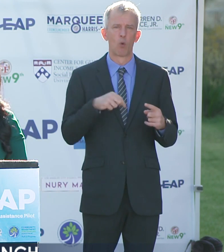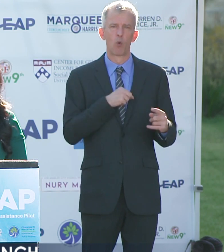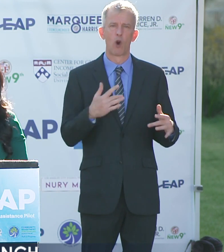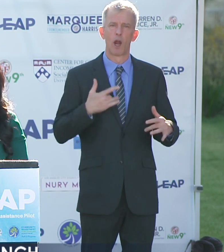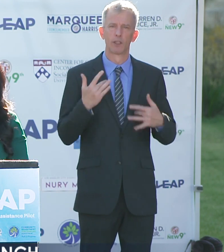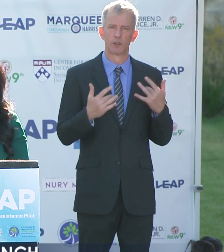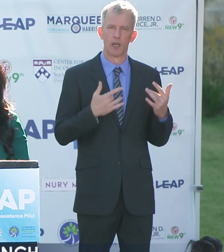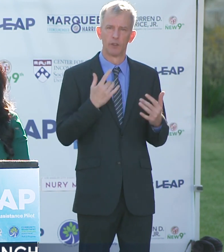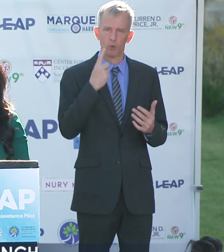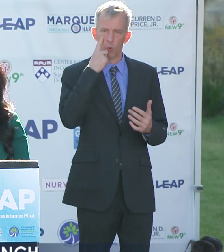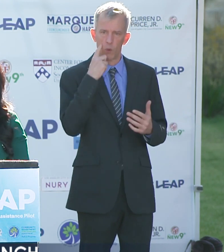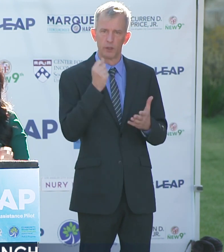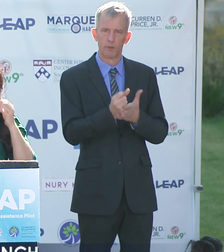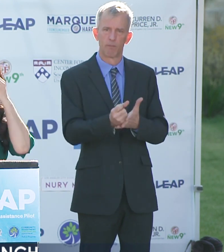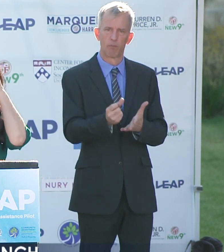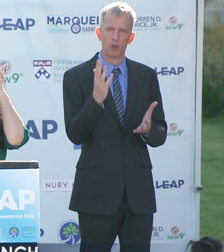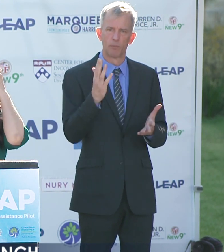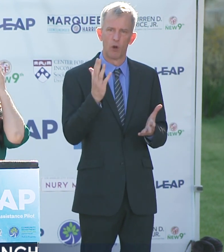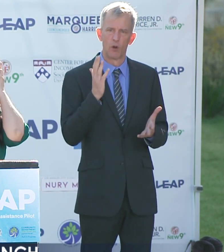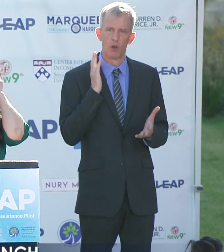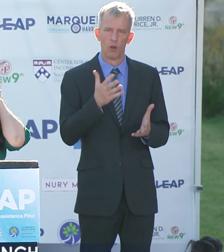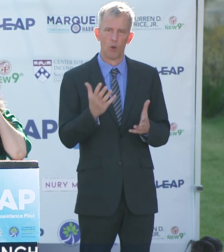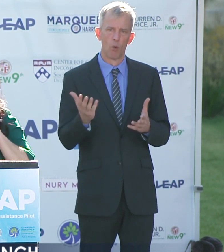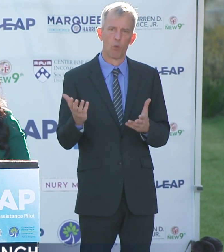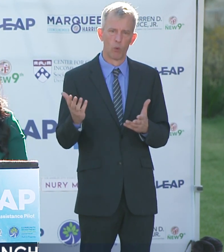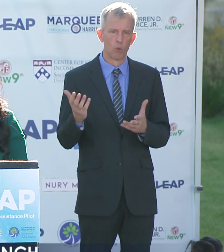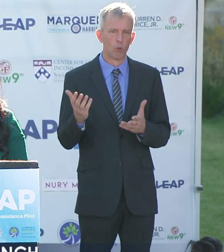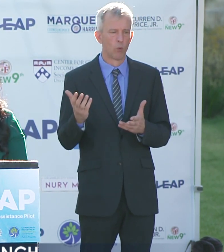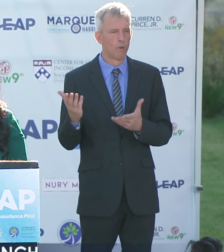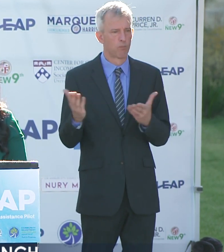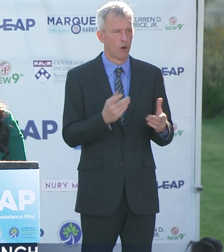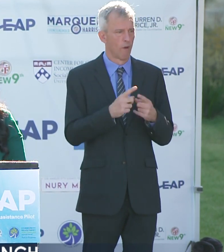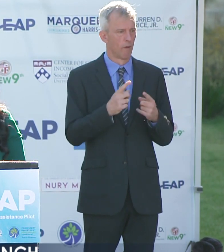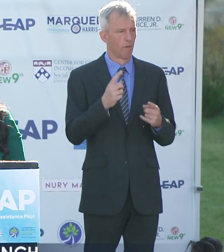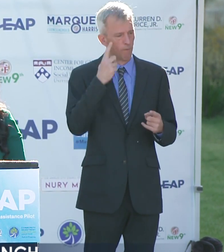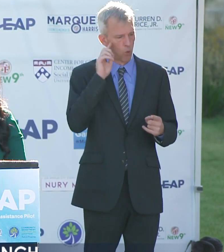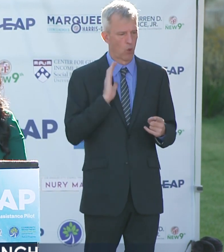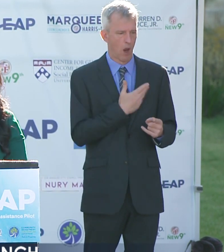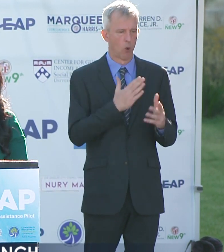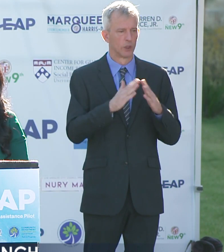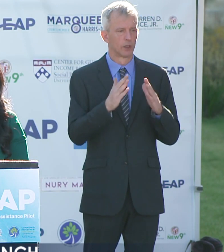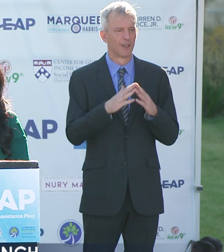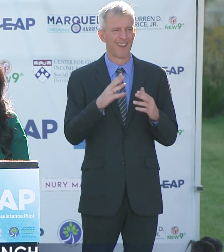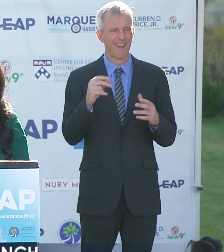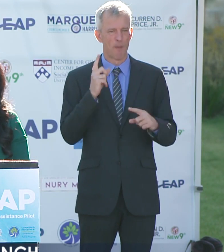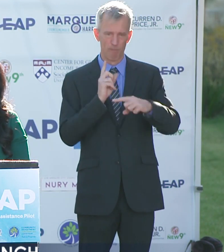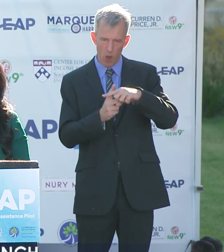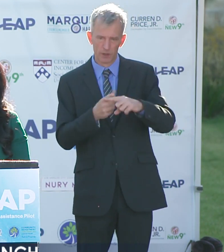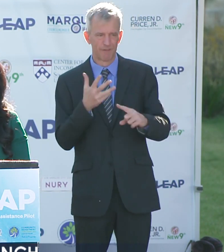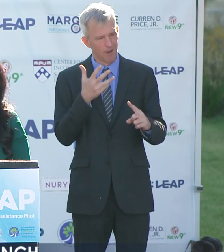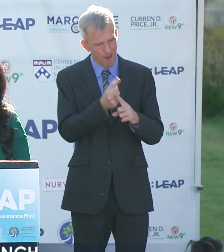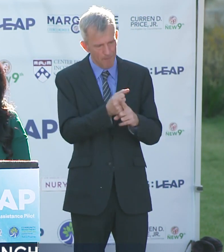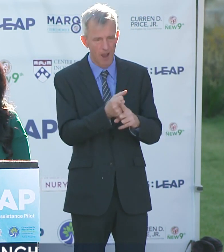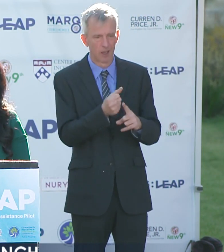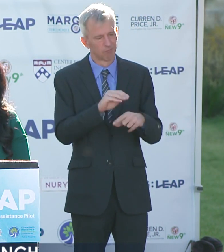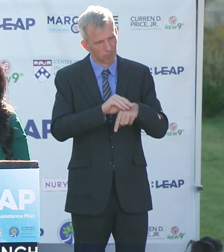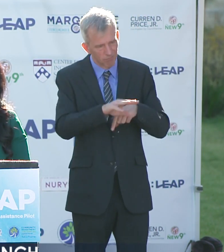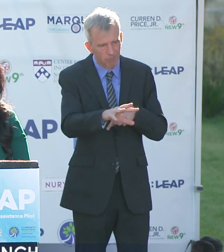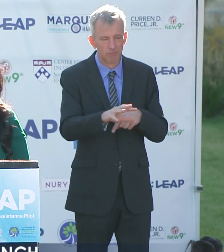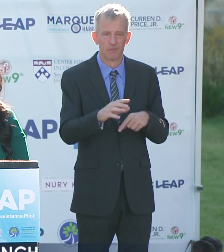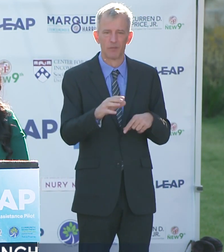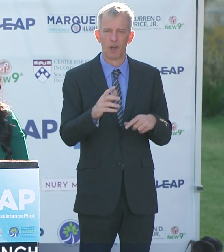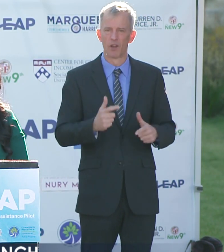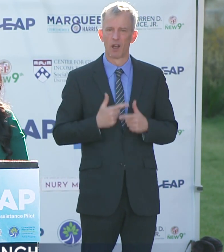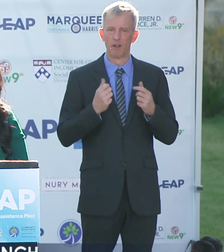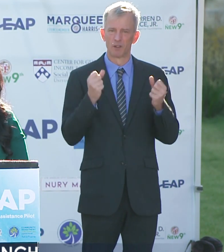it would bring for our city and the impact that these funds will have on the lives of so many Angelenos. Are there